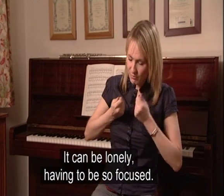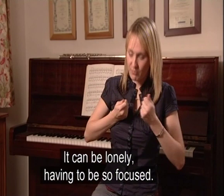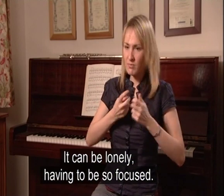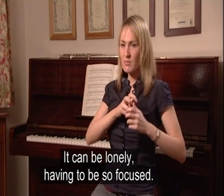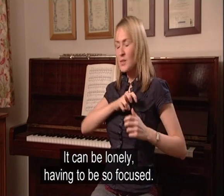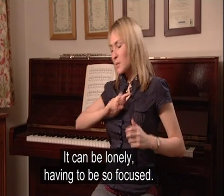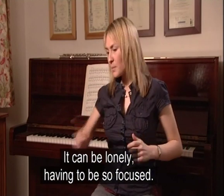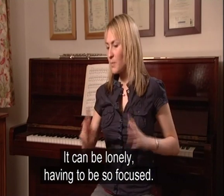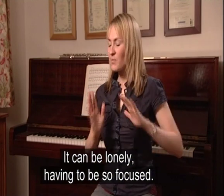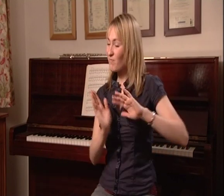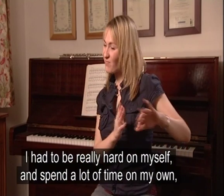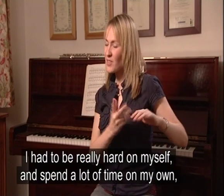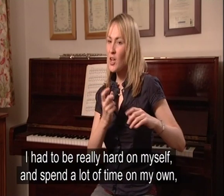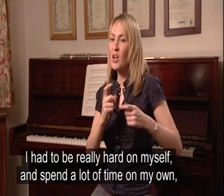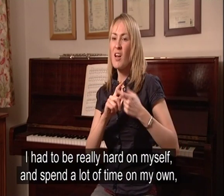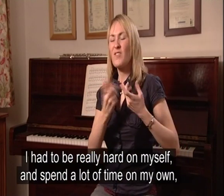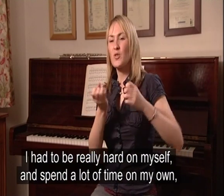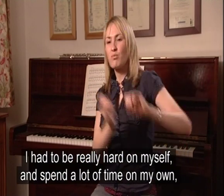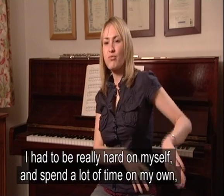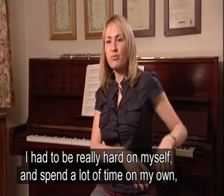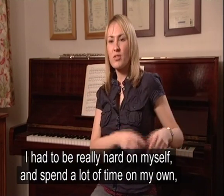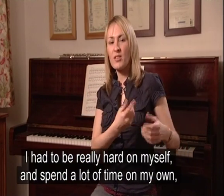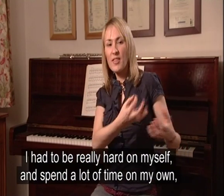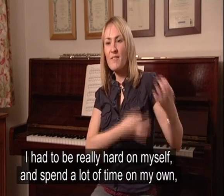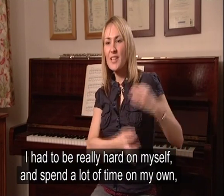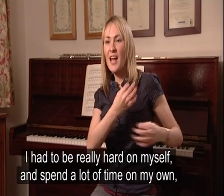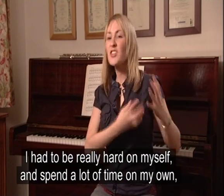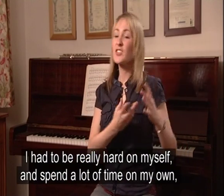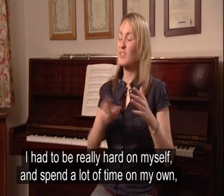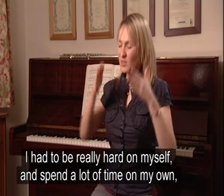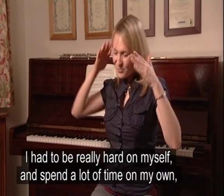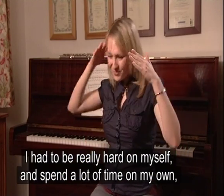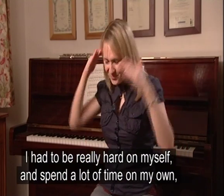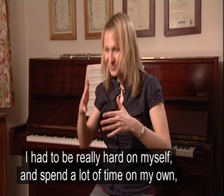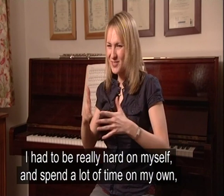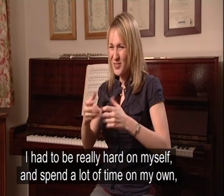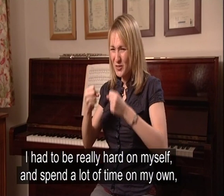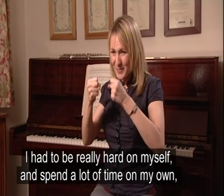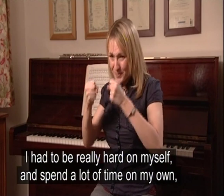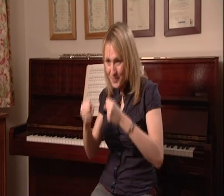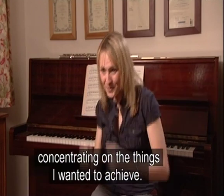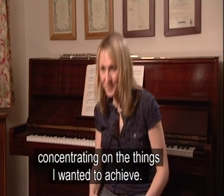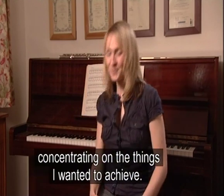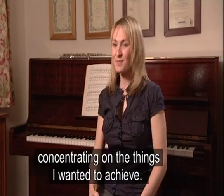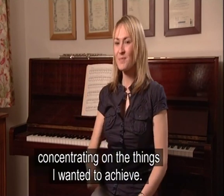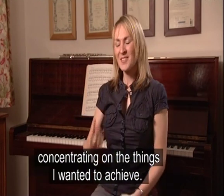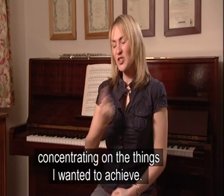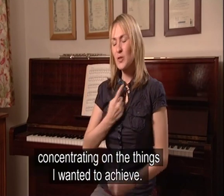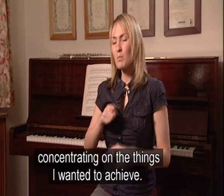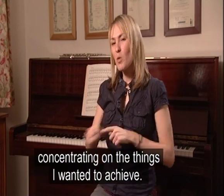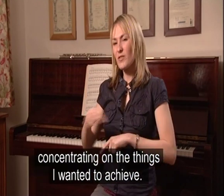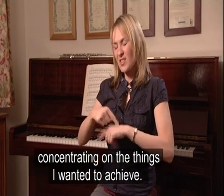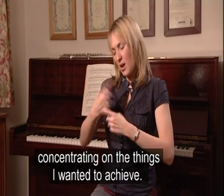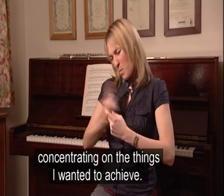be so focused. I had to be really hard on myself and spend a lot of time on my own, concentrating on the things I wanted